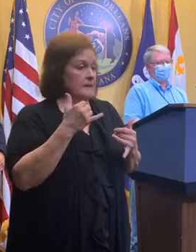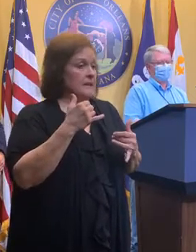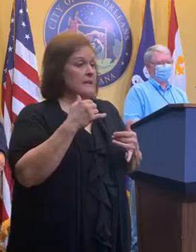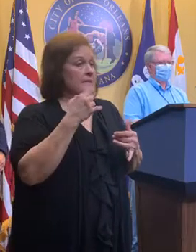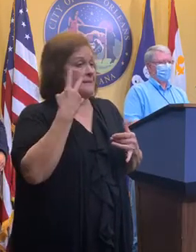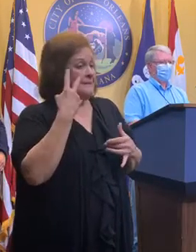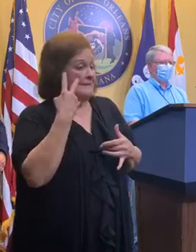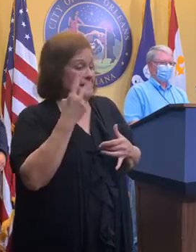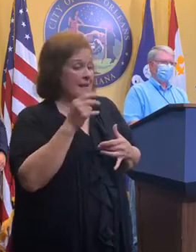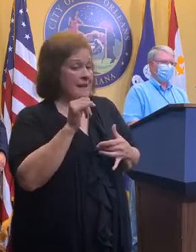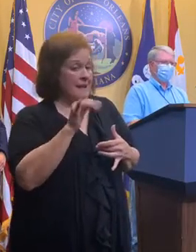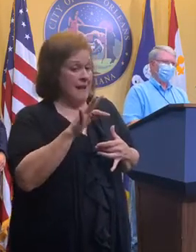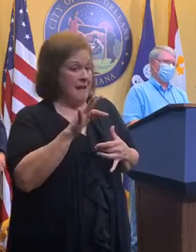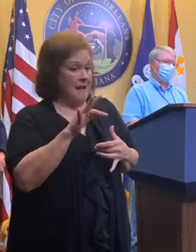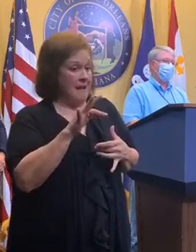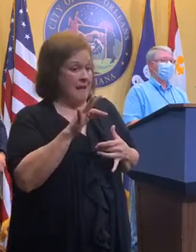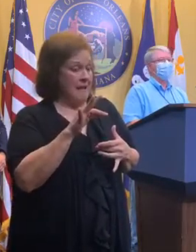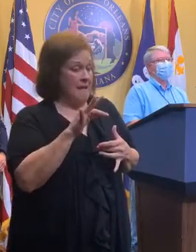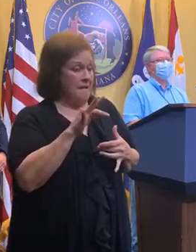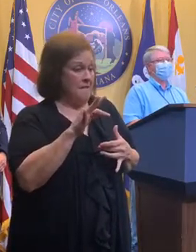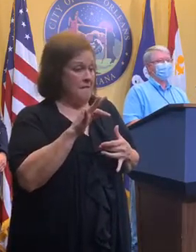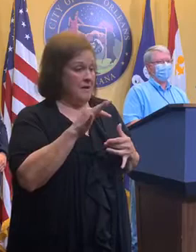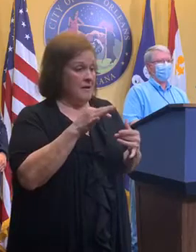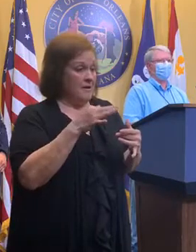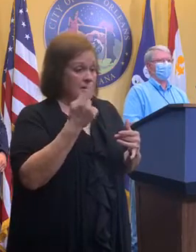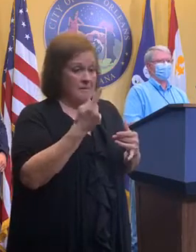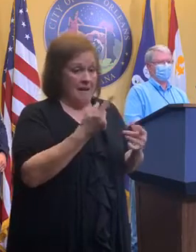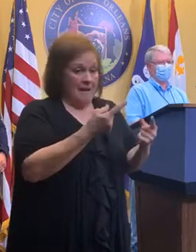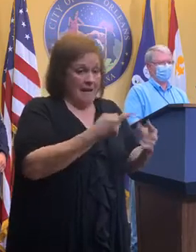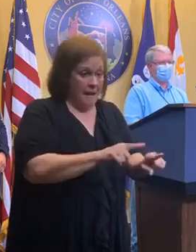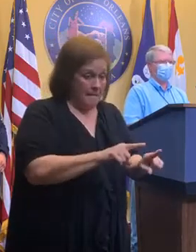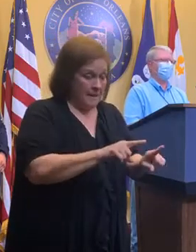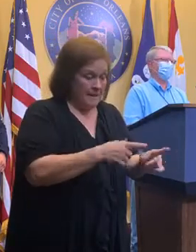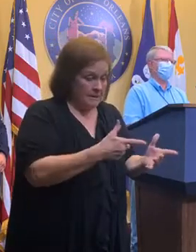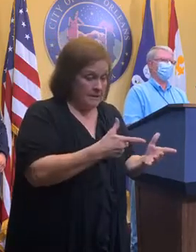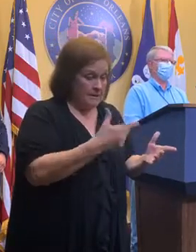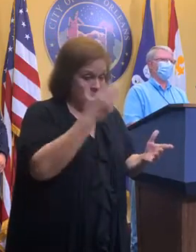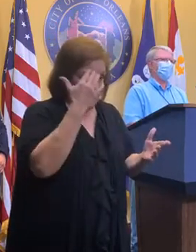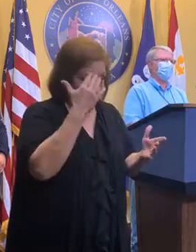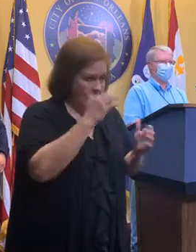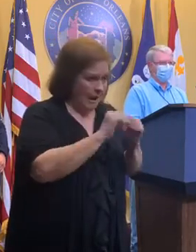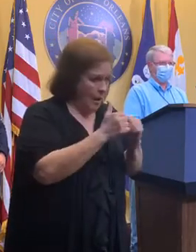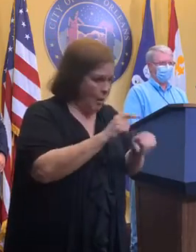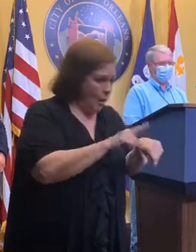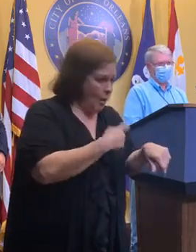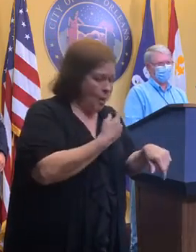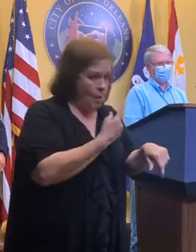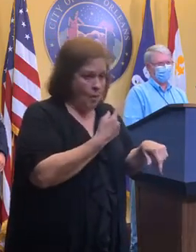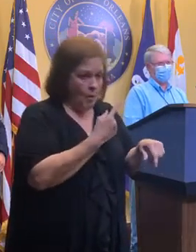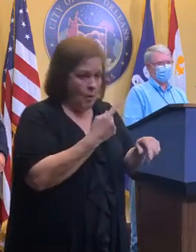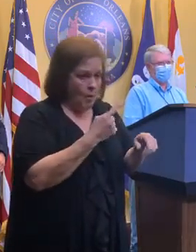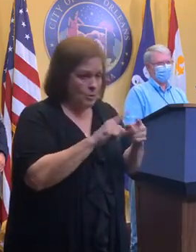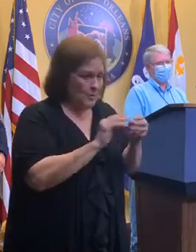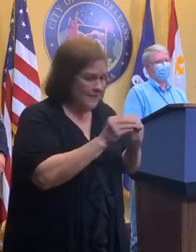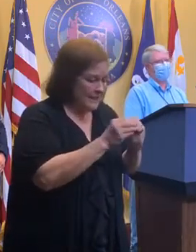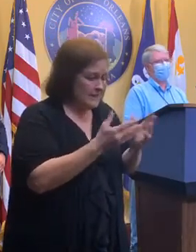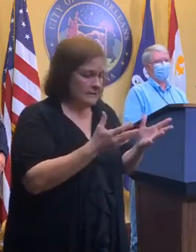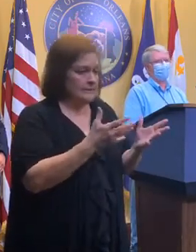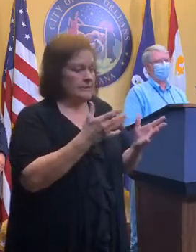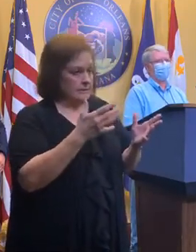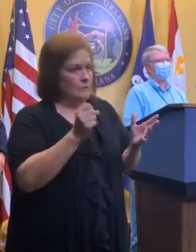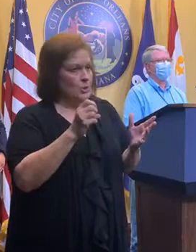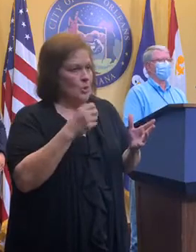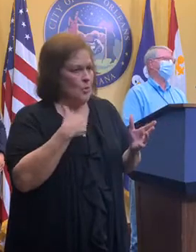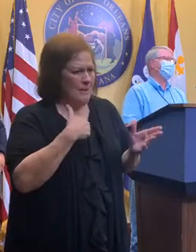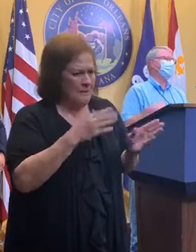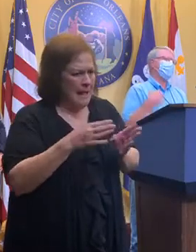scenarios that certain things could happen. If that happens, how long does it take to recover? What things have to be done to make sure that we recover